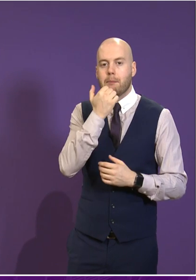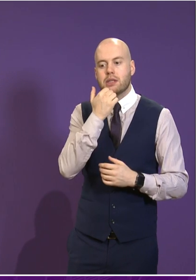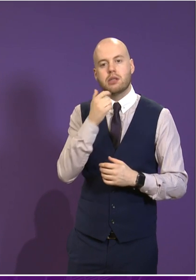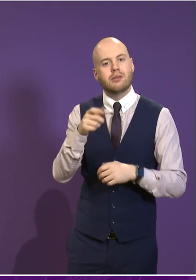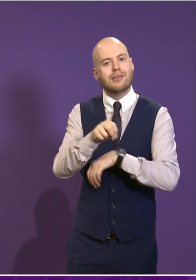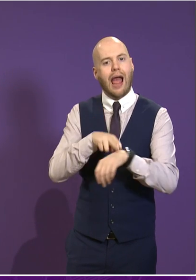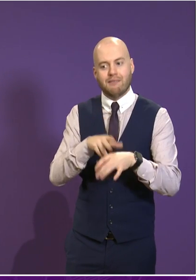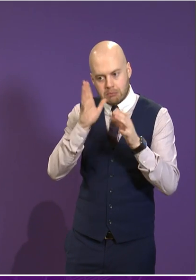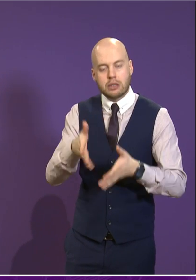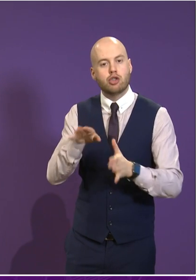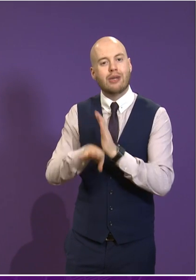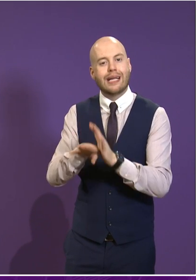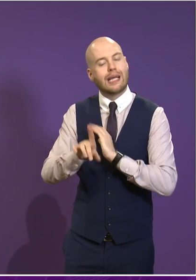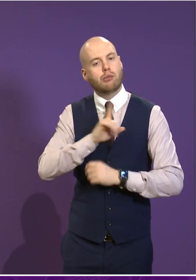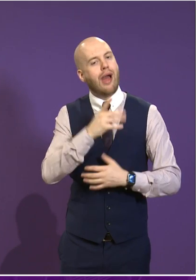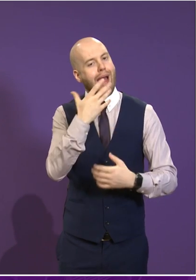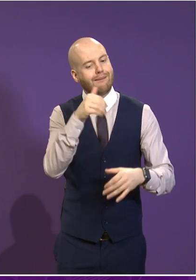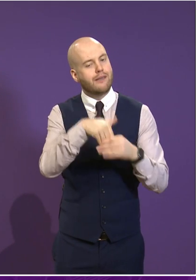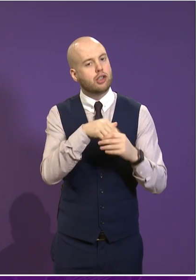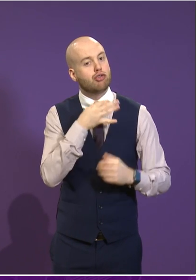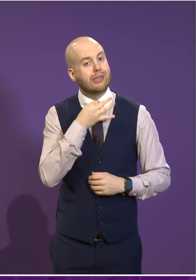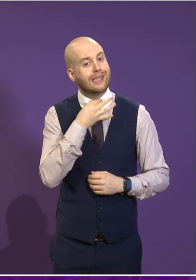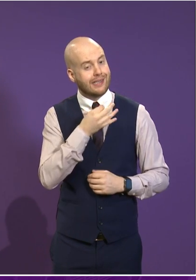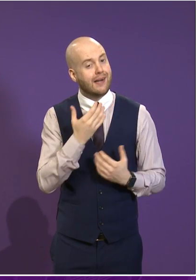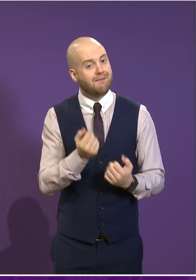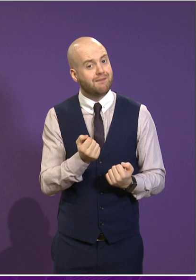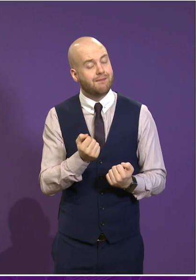is you can put measures in an outcome agreement that